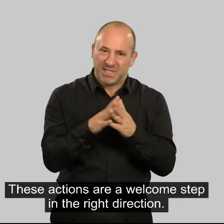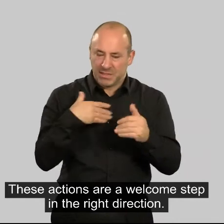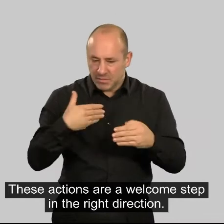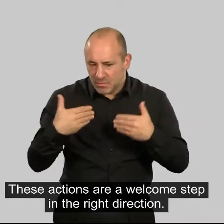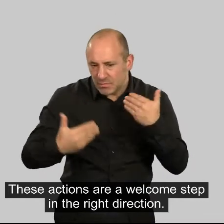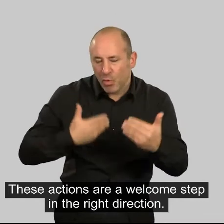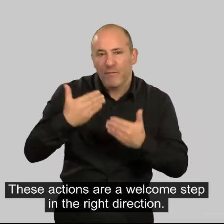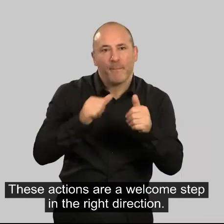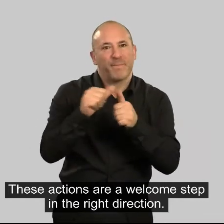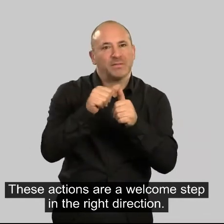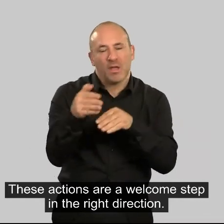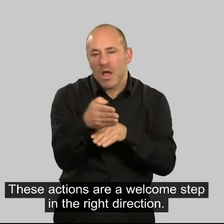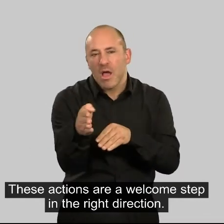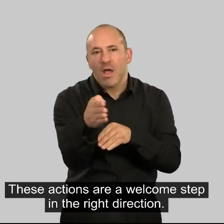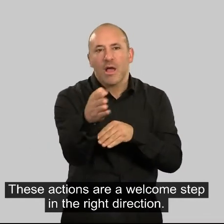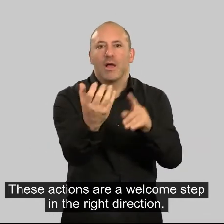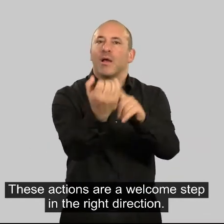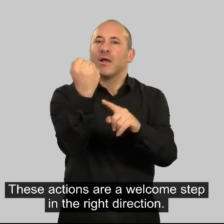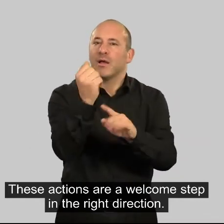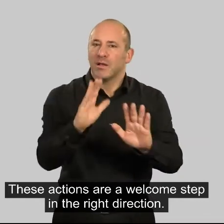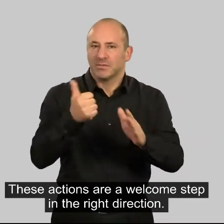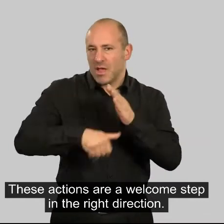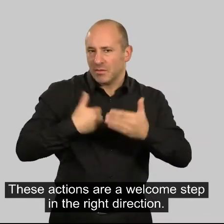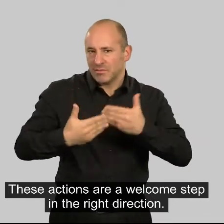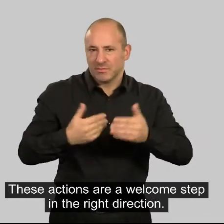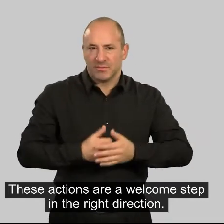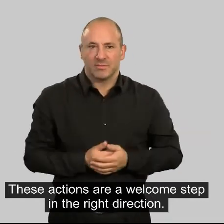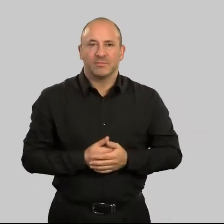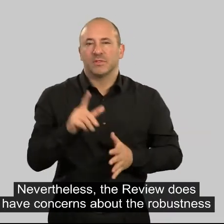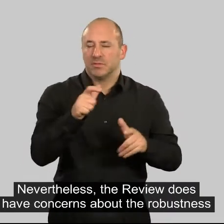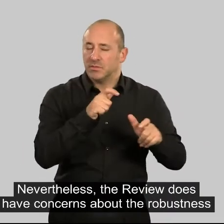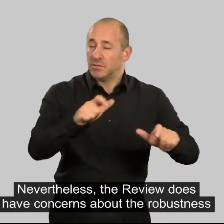These actions are a welcome step in the right direction.